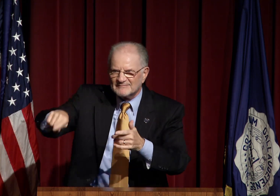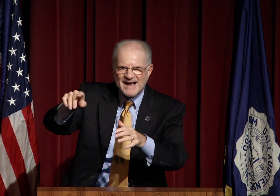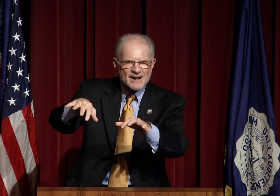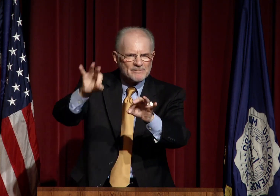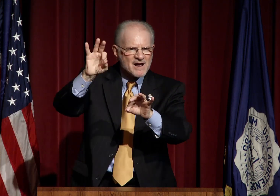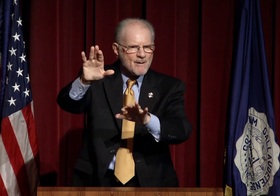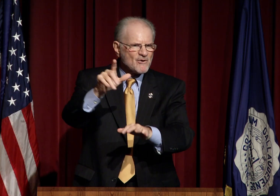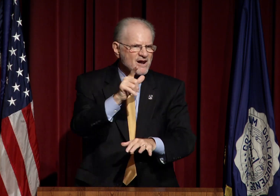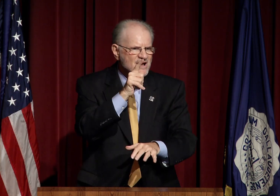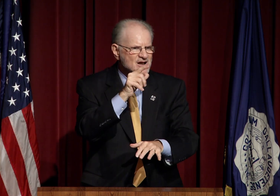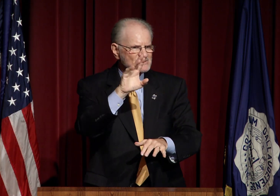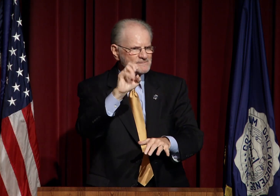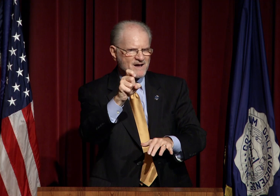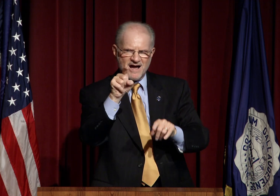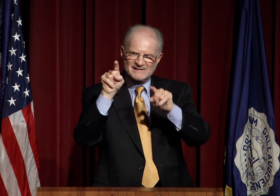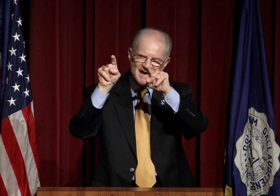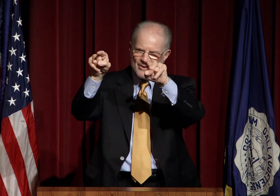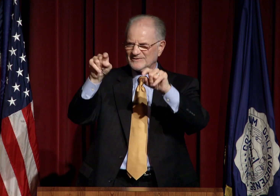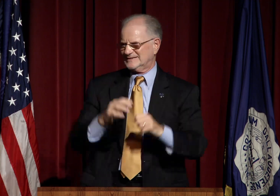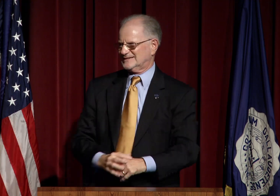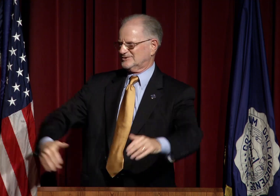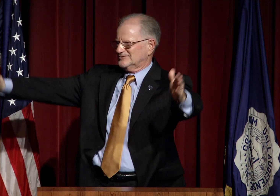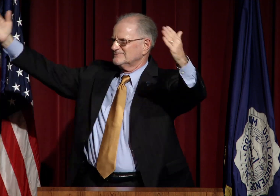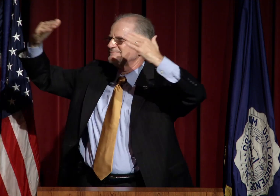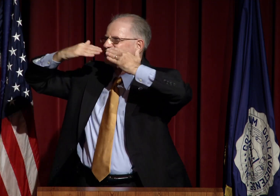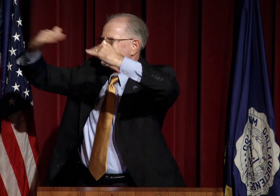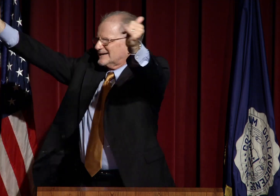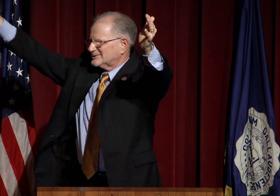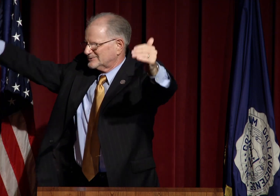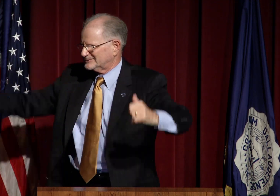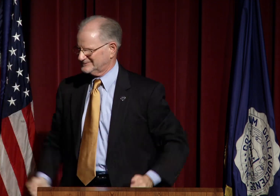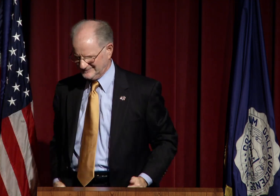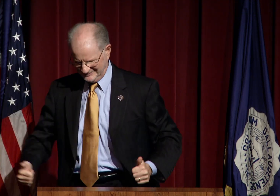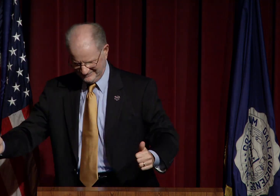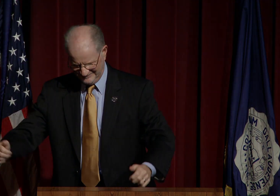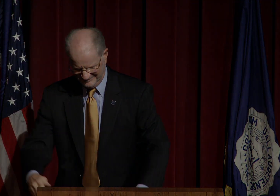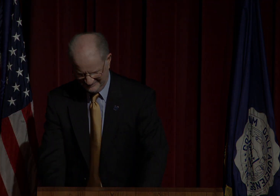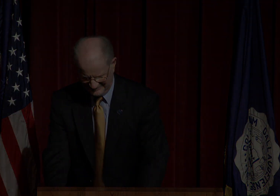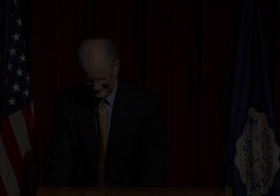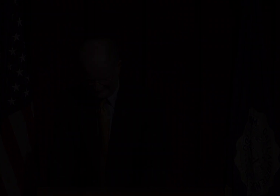thank you all for coming, and please remember to pick up one of your box lunches just outside.